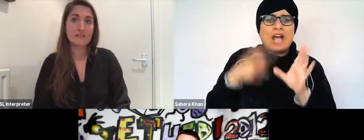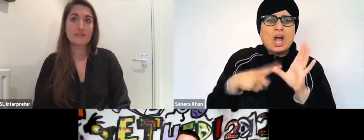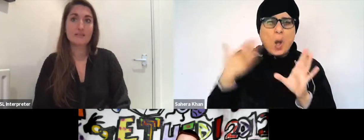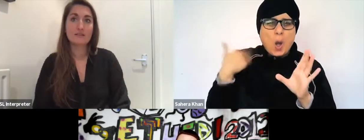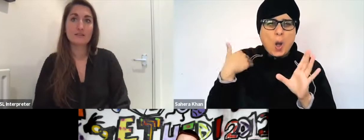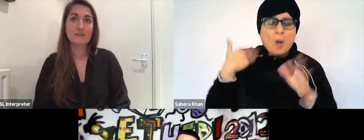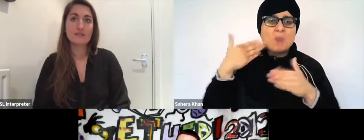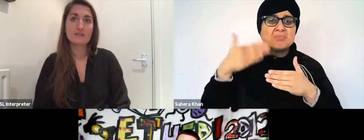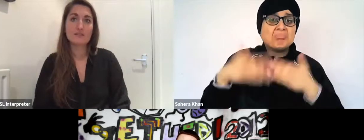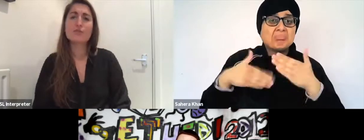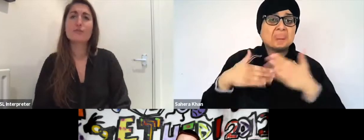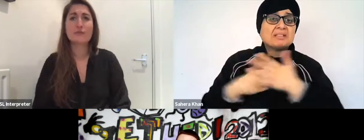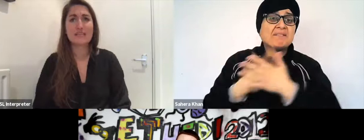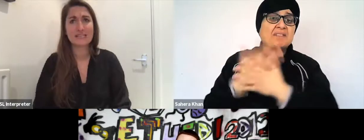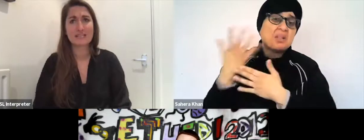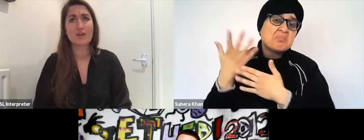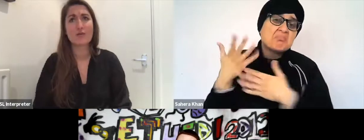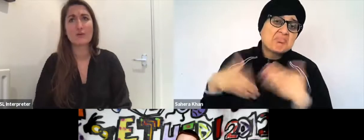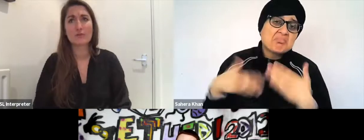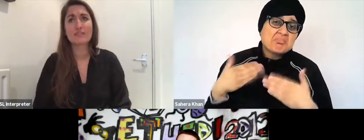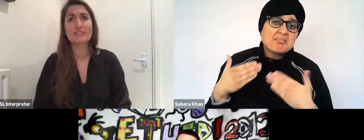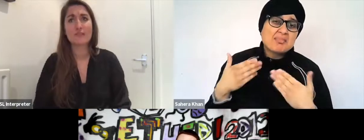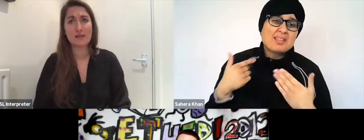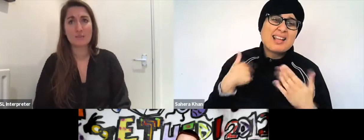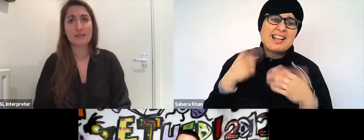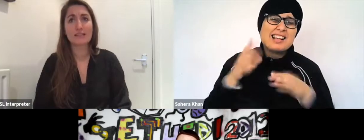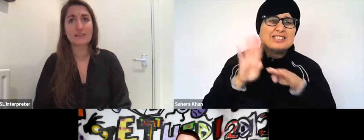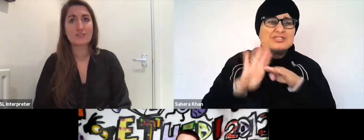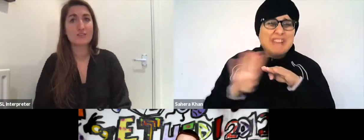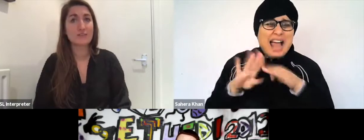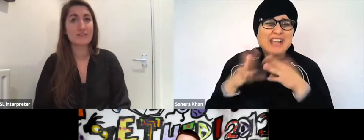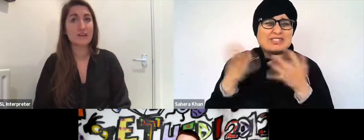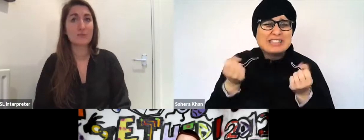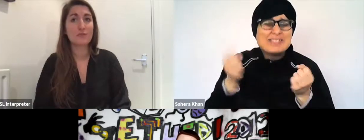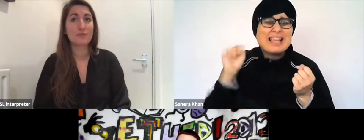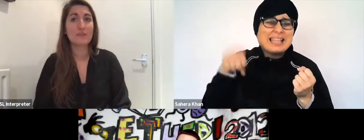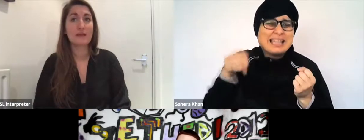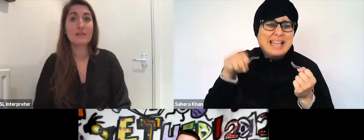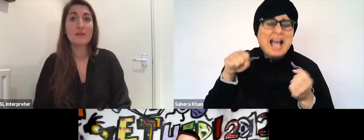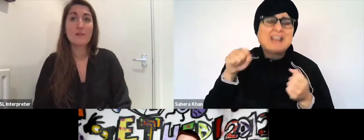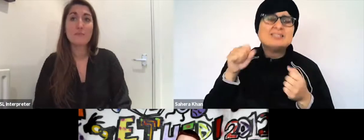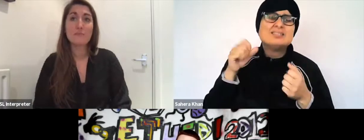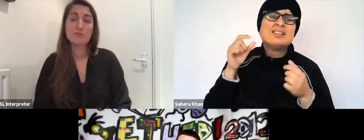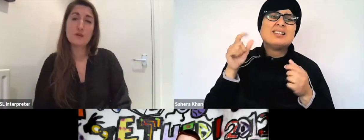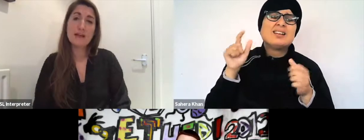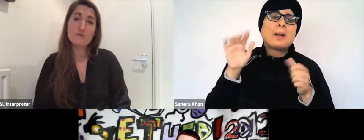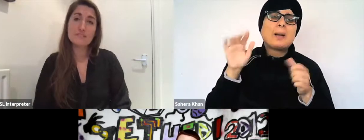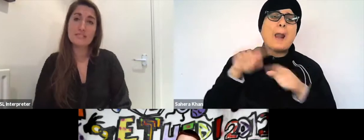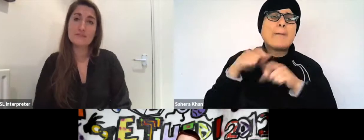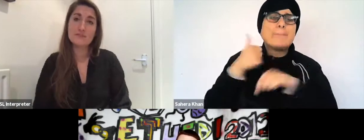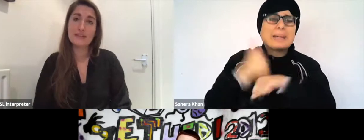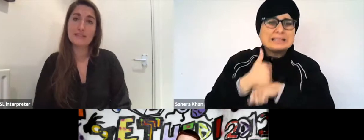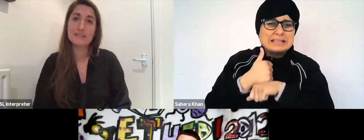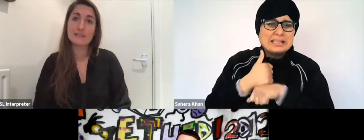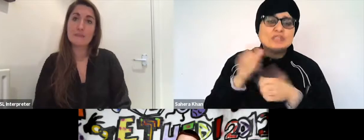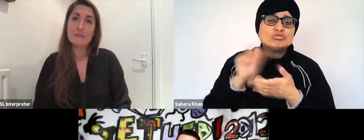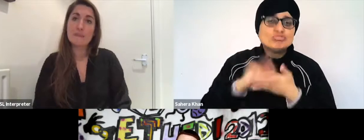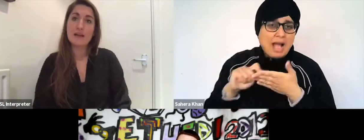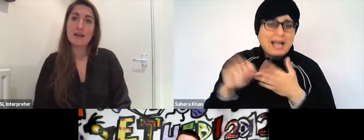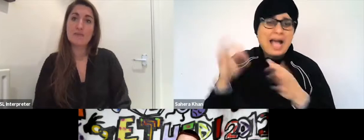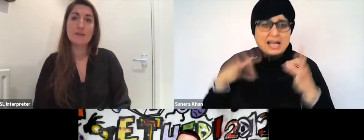be 2, 3 years ago. It was developing, and it's just been developing from then. So I have received